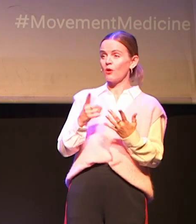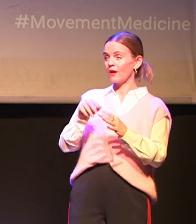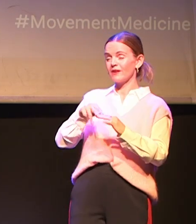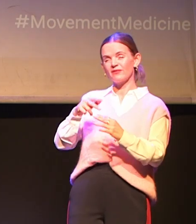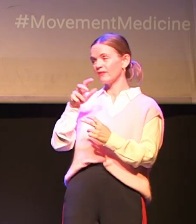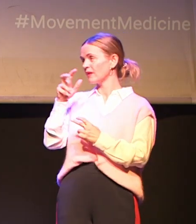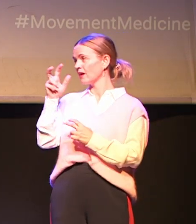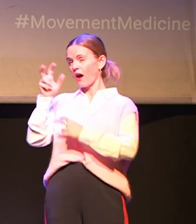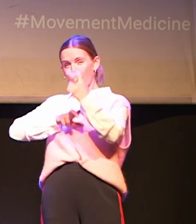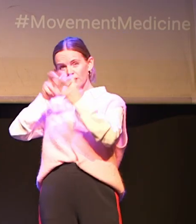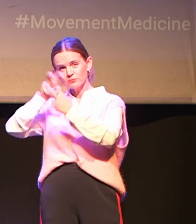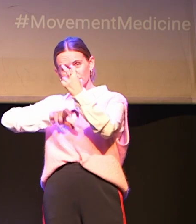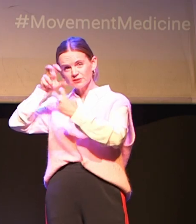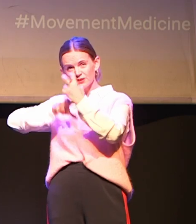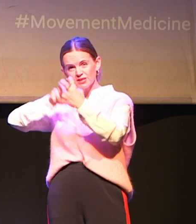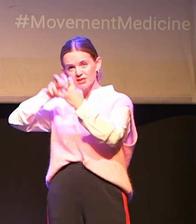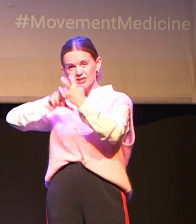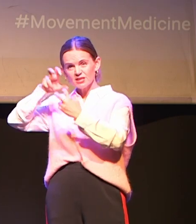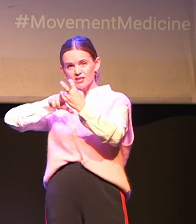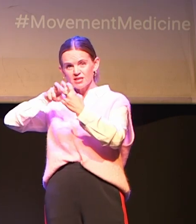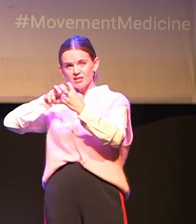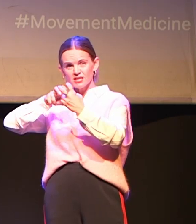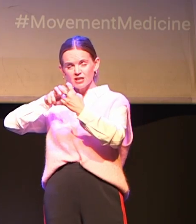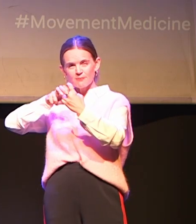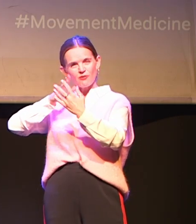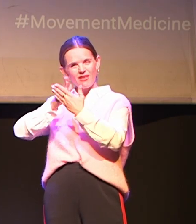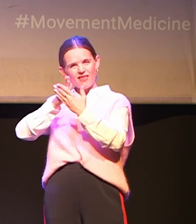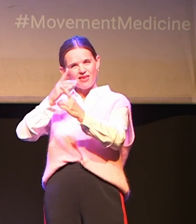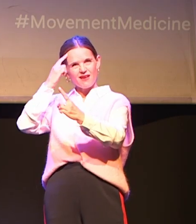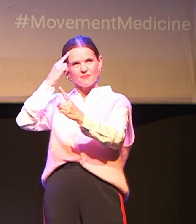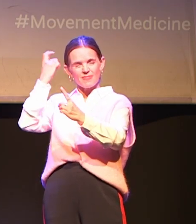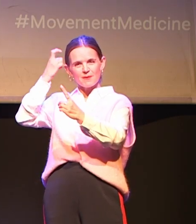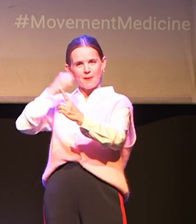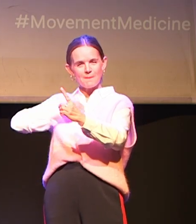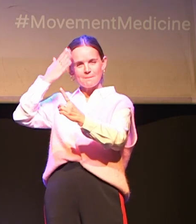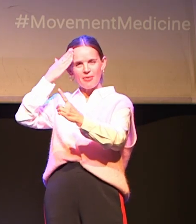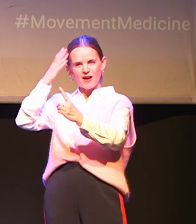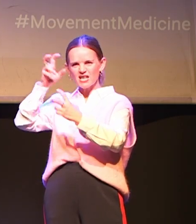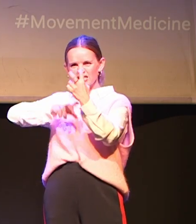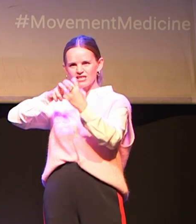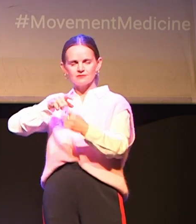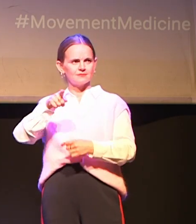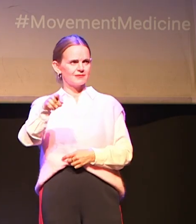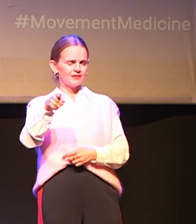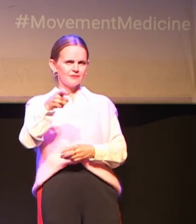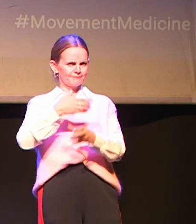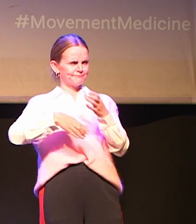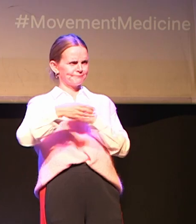you, but I'm also having an argument with my mother through you. And is it your responsibility?